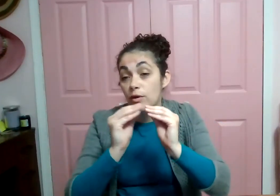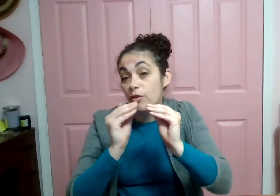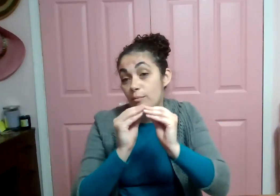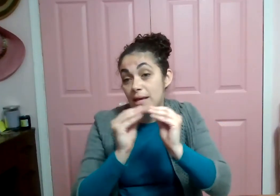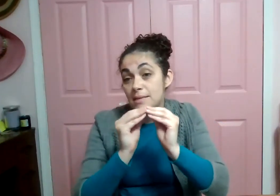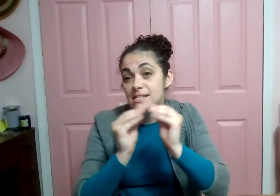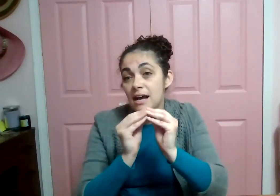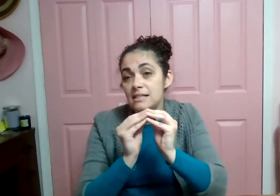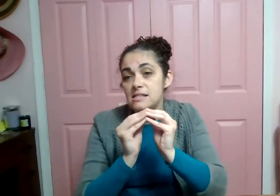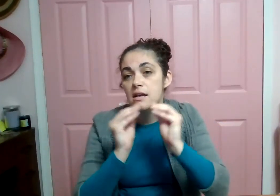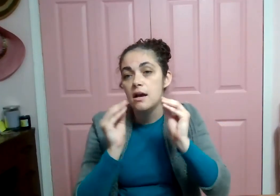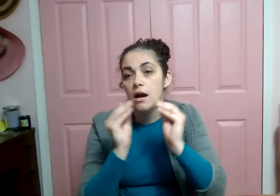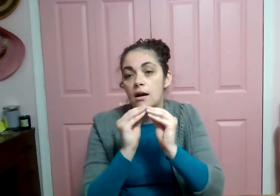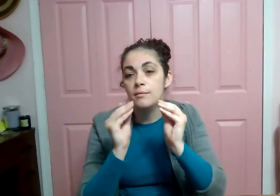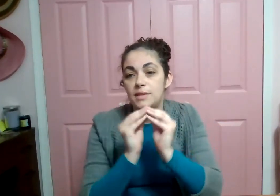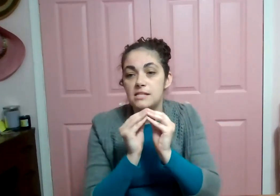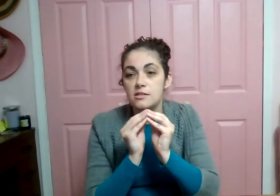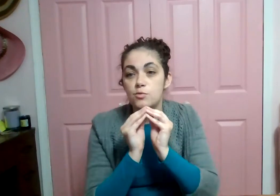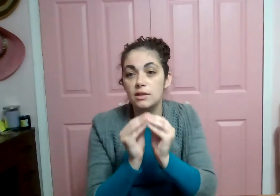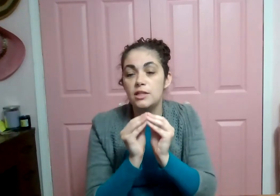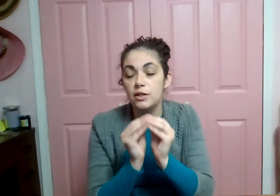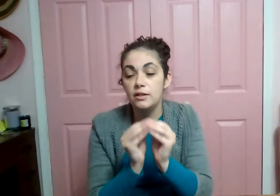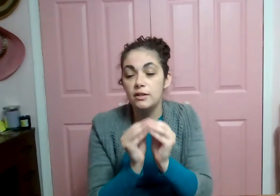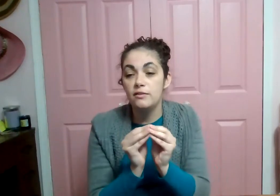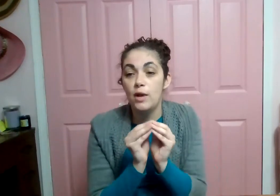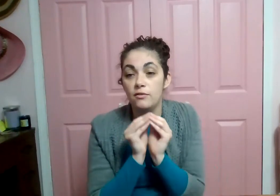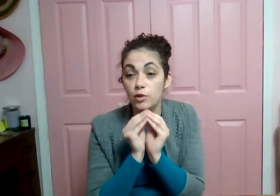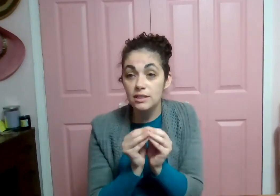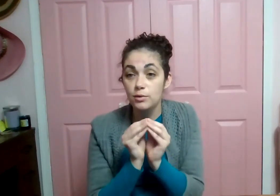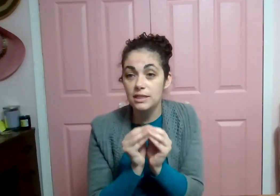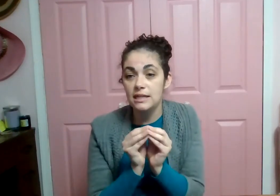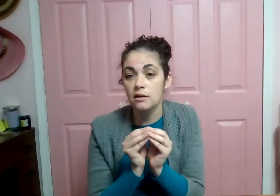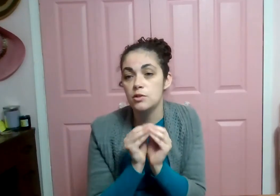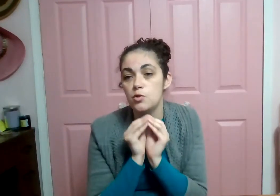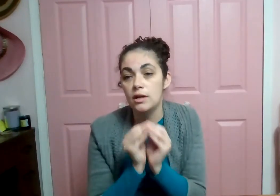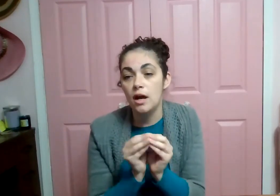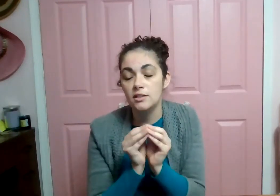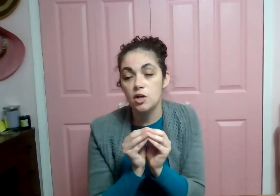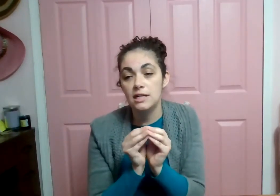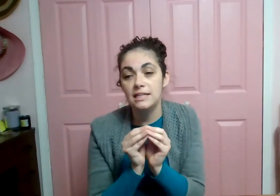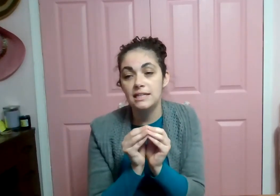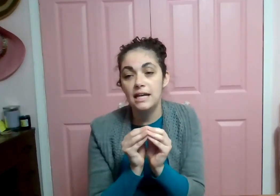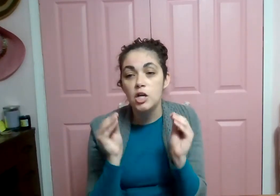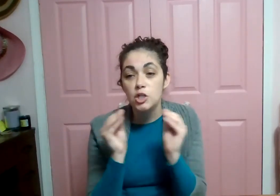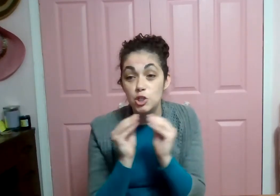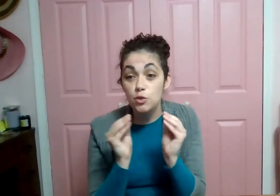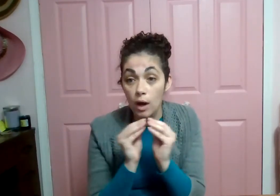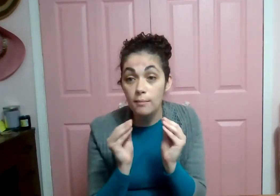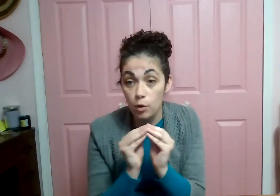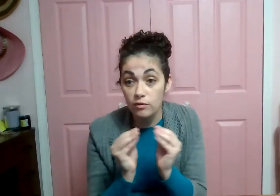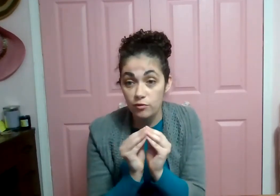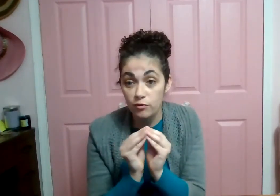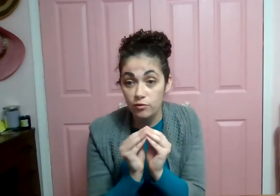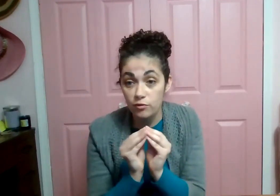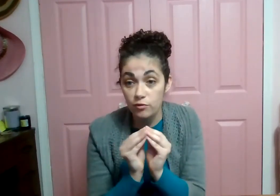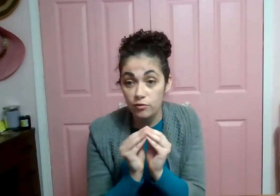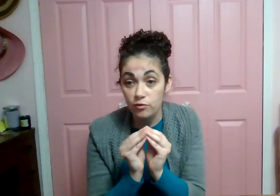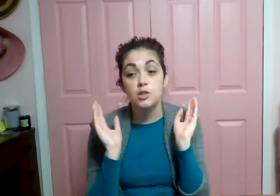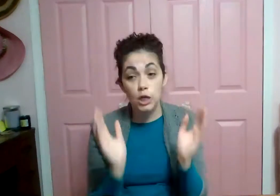with our baby signs. This is really good if you have really, really young ones who are not talking yet. Do you want more food?